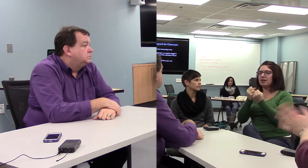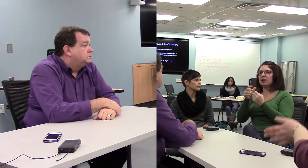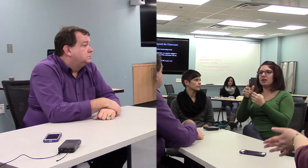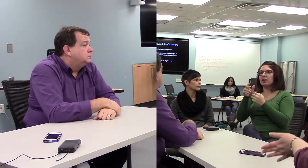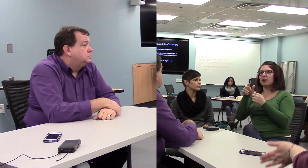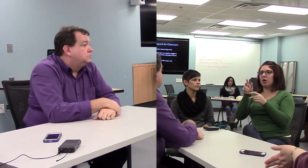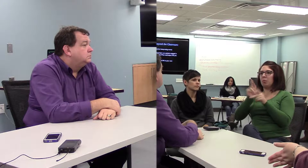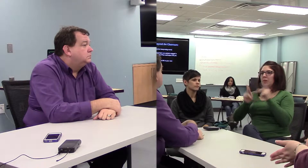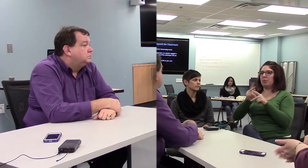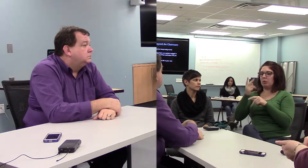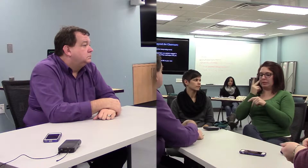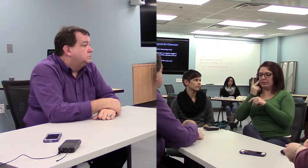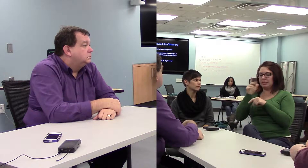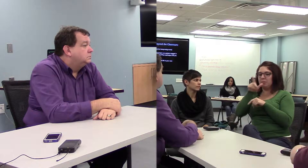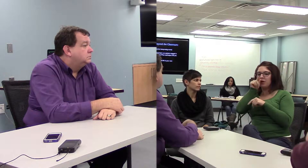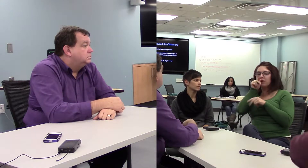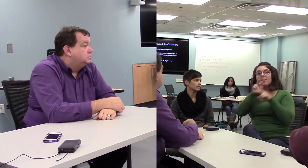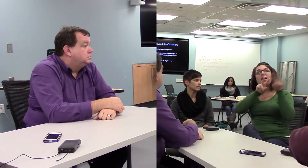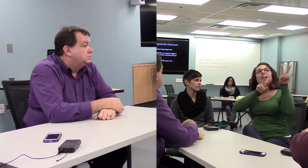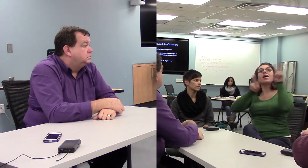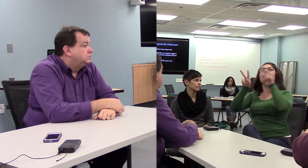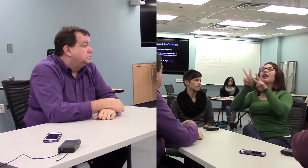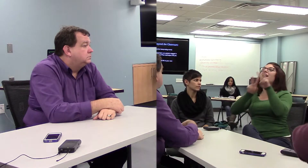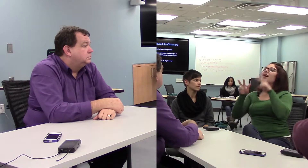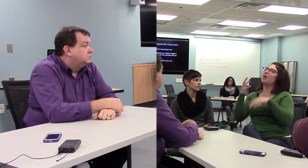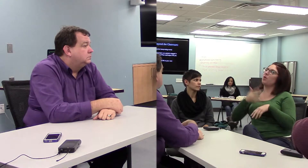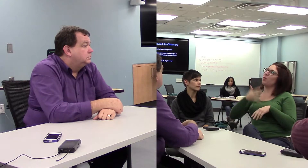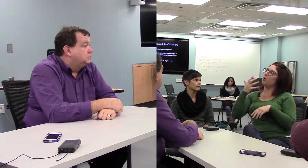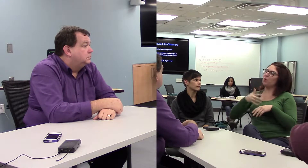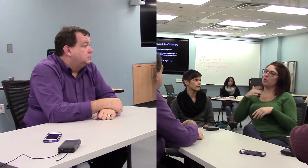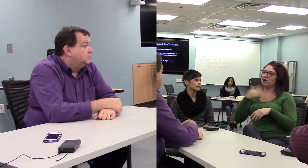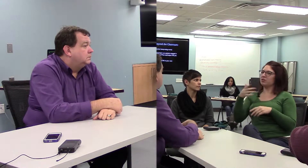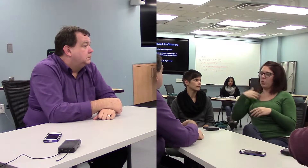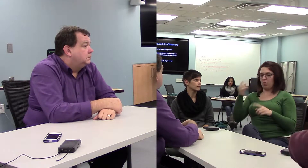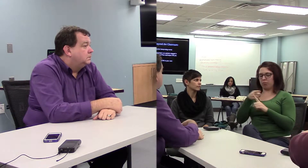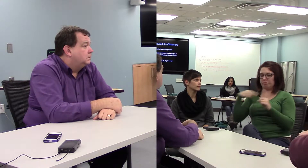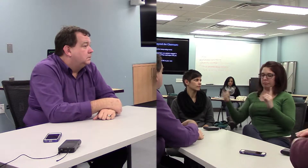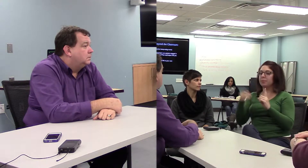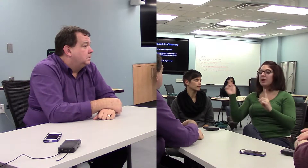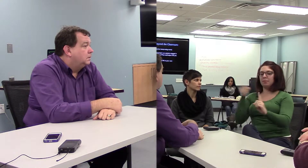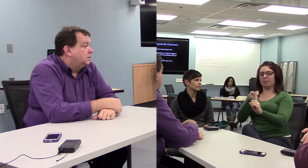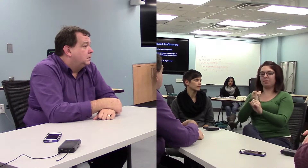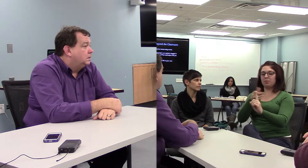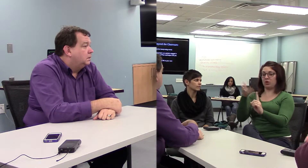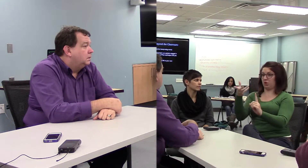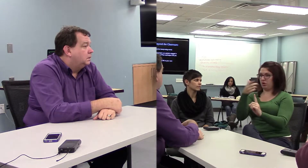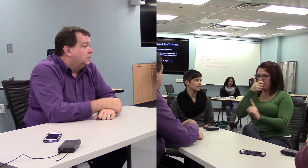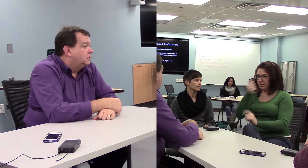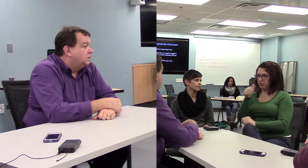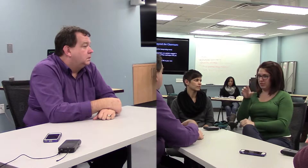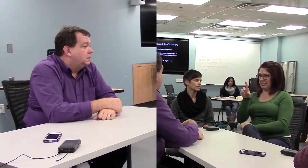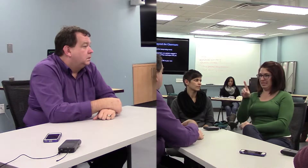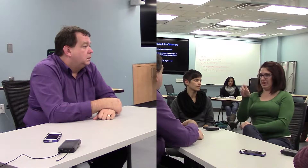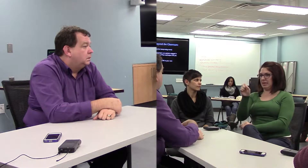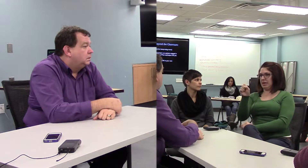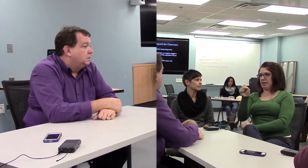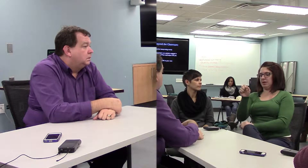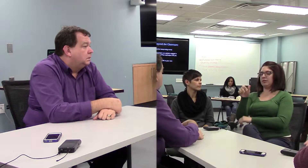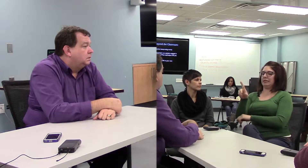we're getting a little bit off topic. So you're interested in buying a DSLR camera. I think you said Canon or